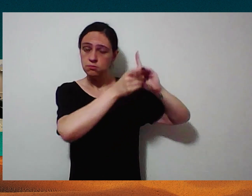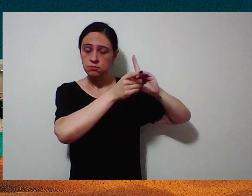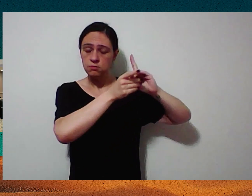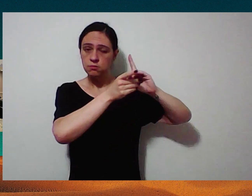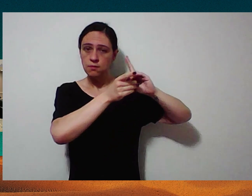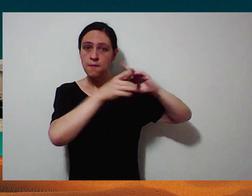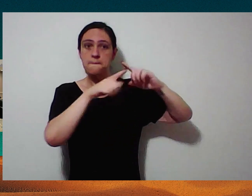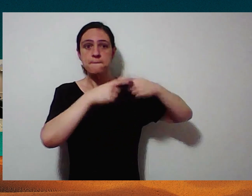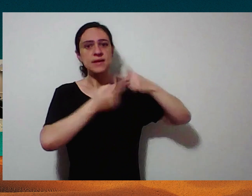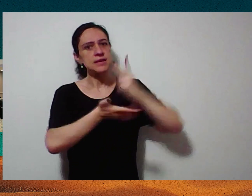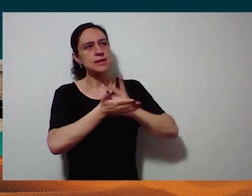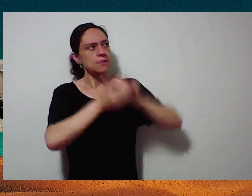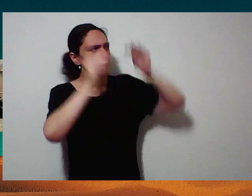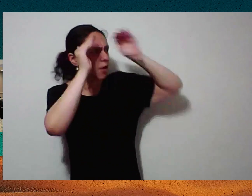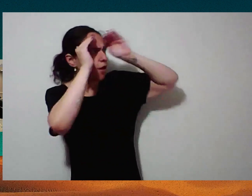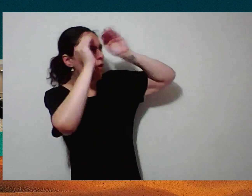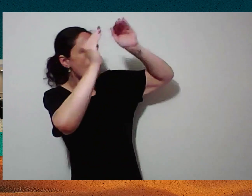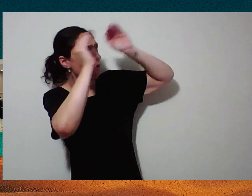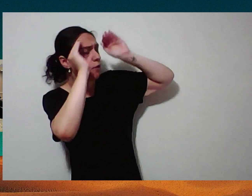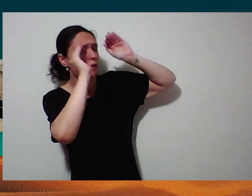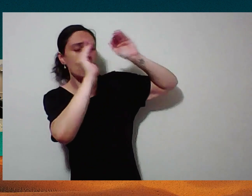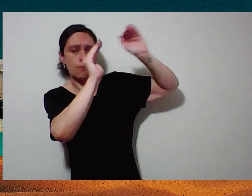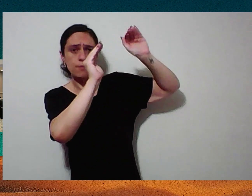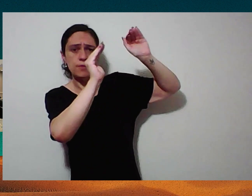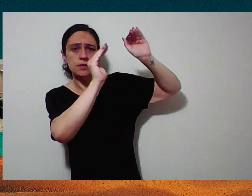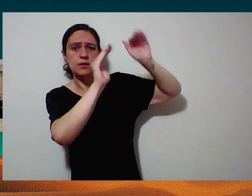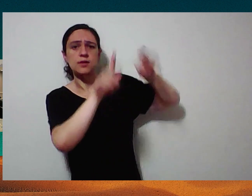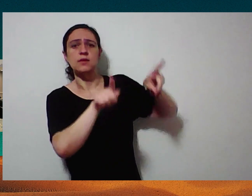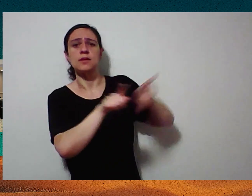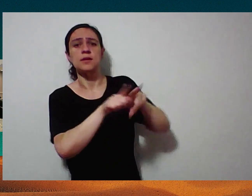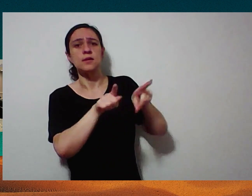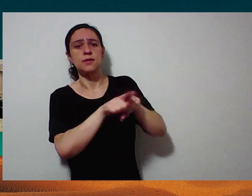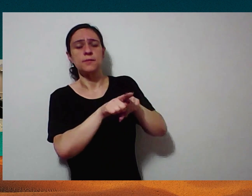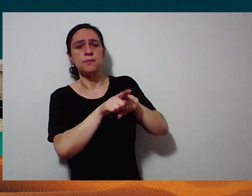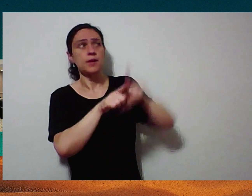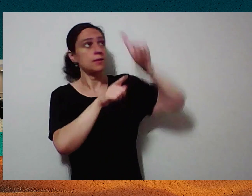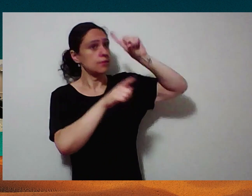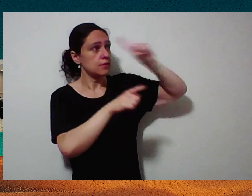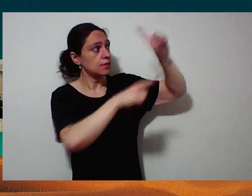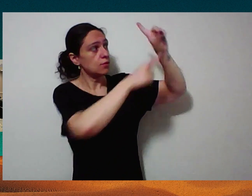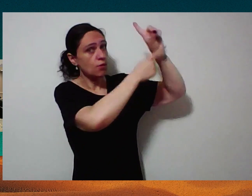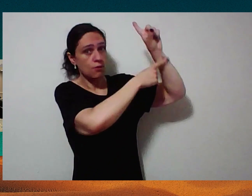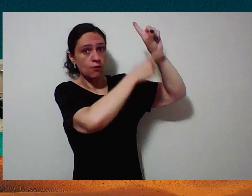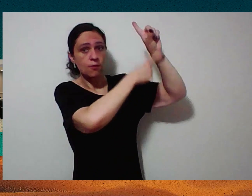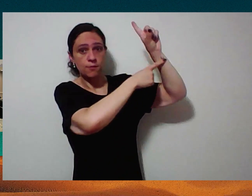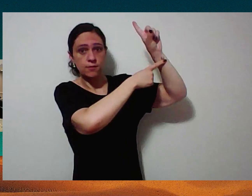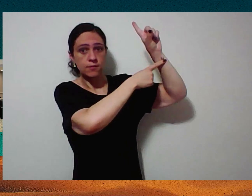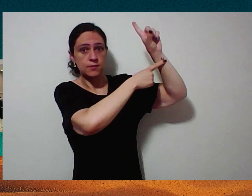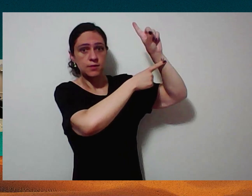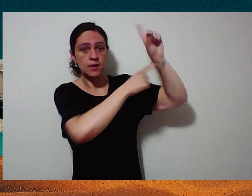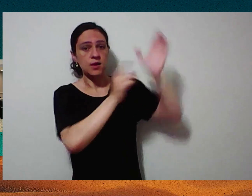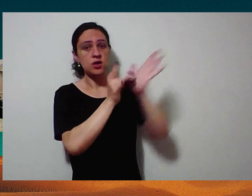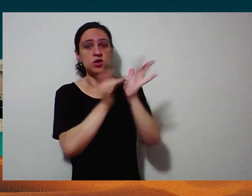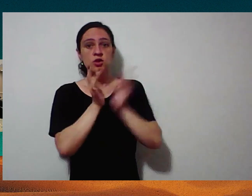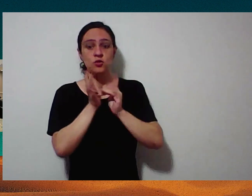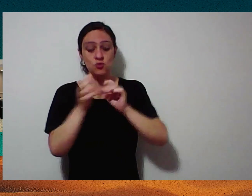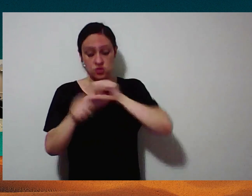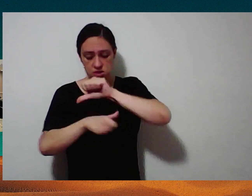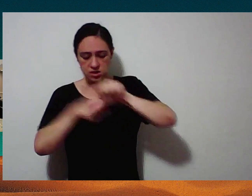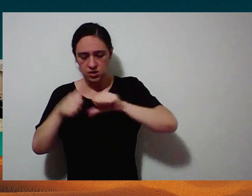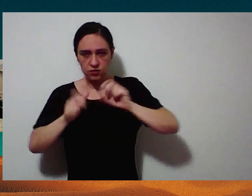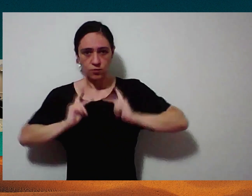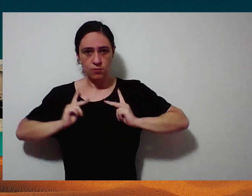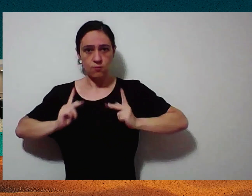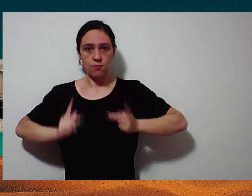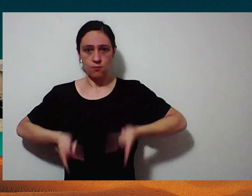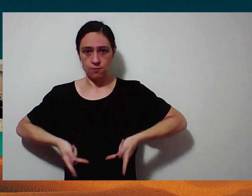e para que pudesse realizar a vontade do Pai, ele se humilhou, se tornando um homem. And by obedience to the